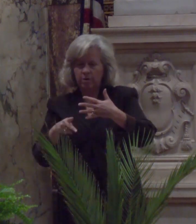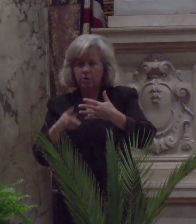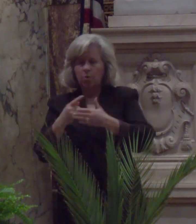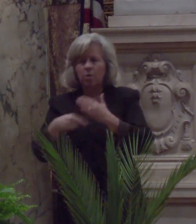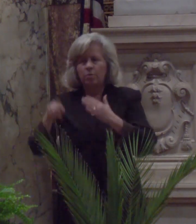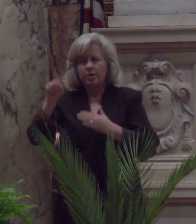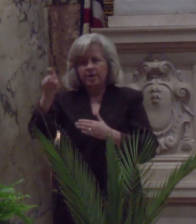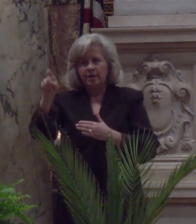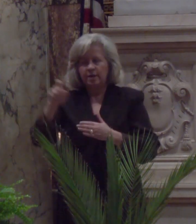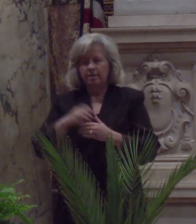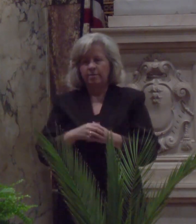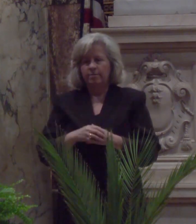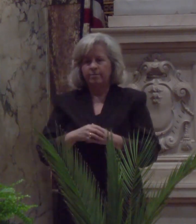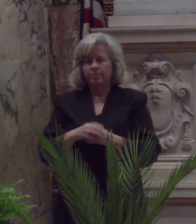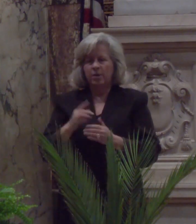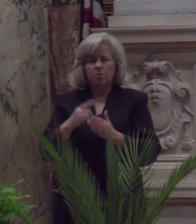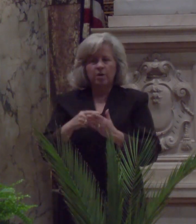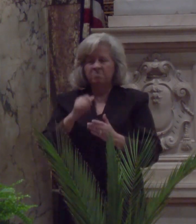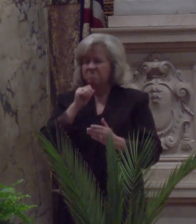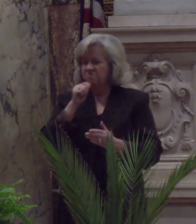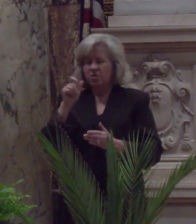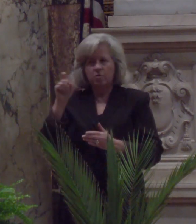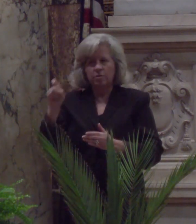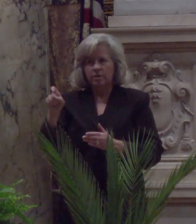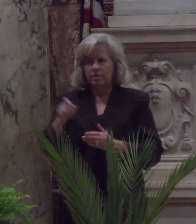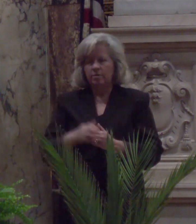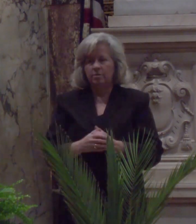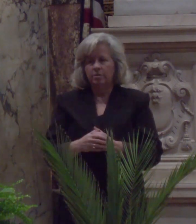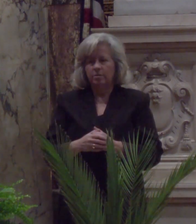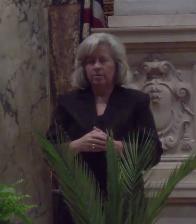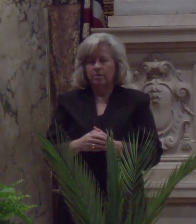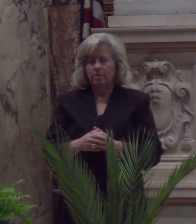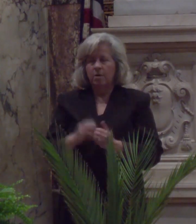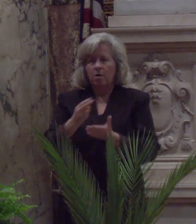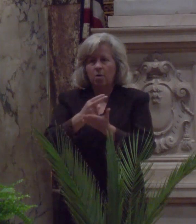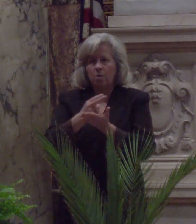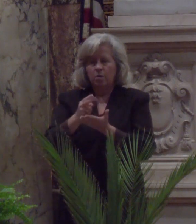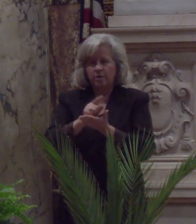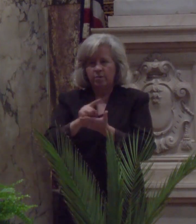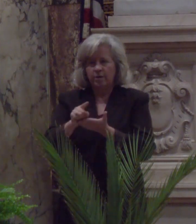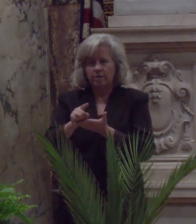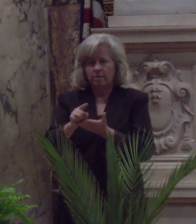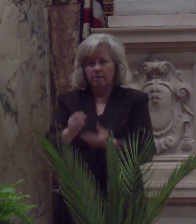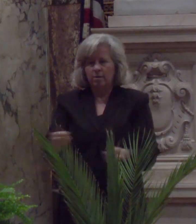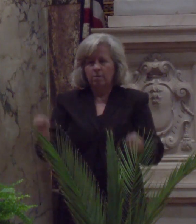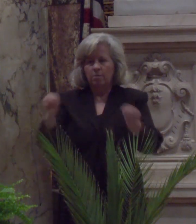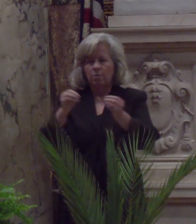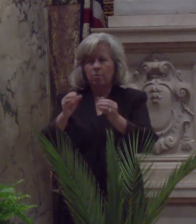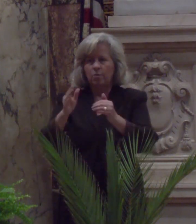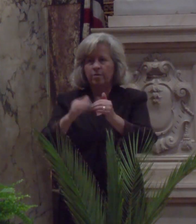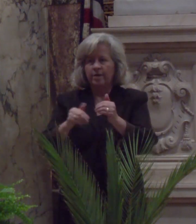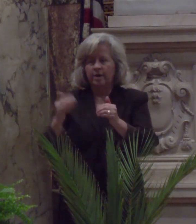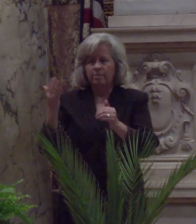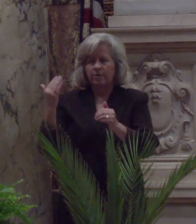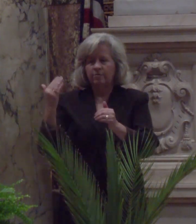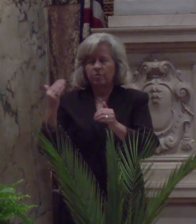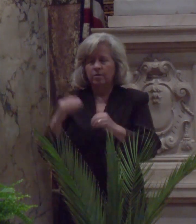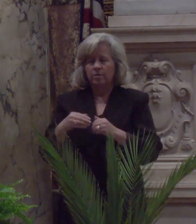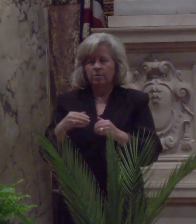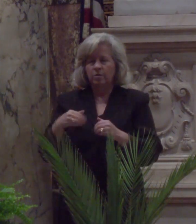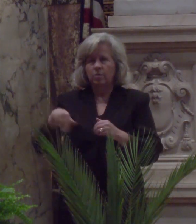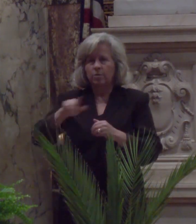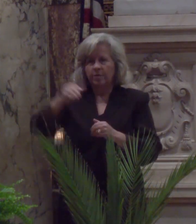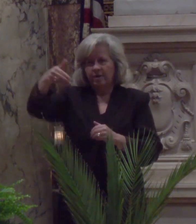they need, and what they don't need. This Holy Week, more than ever, we are